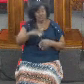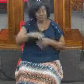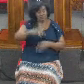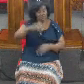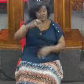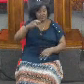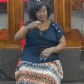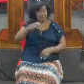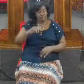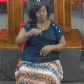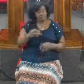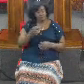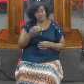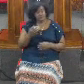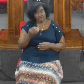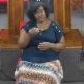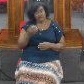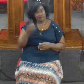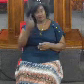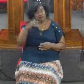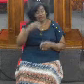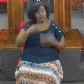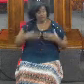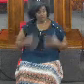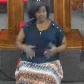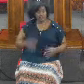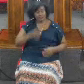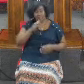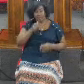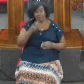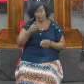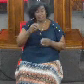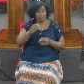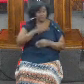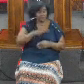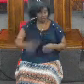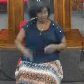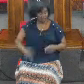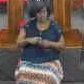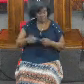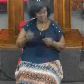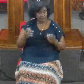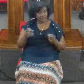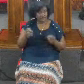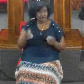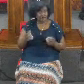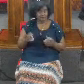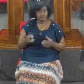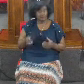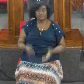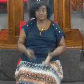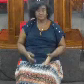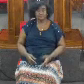Spirit. What's working together? For the body is not one member, but many.